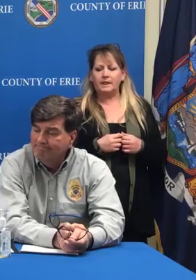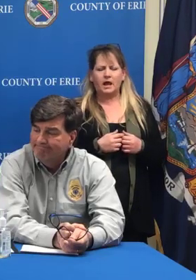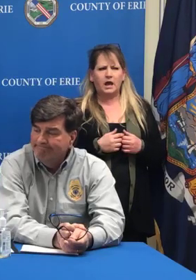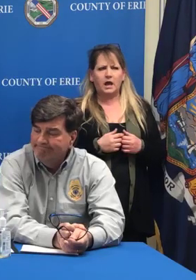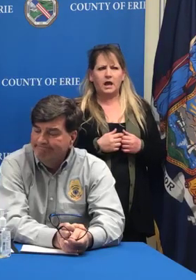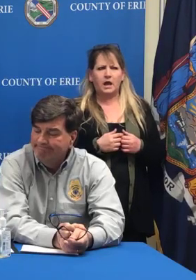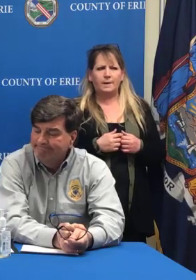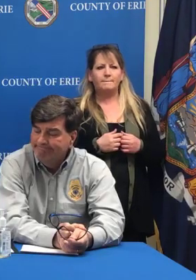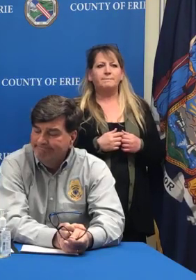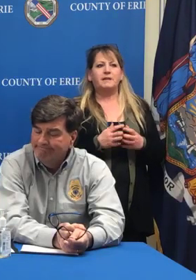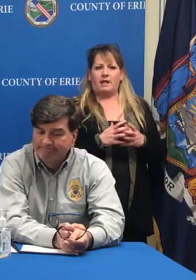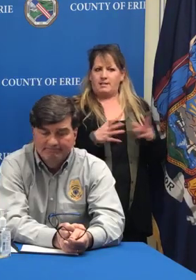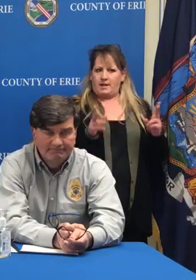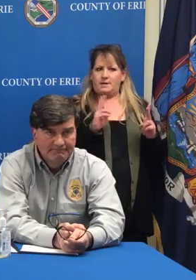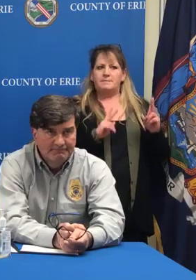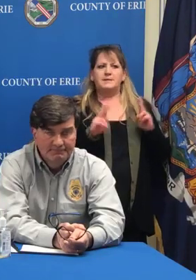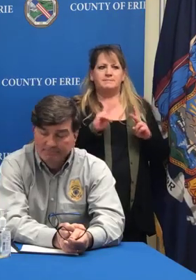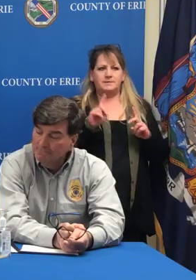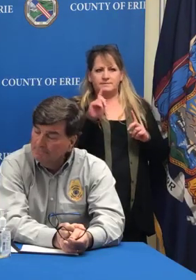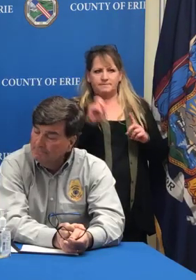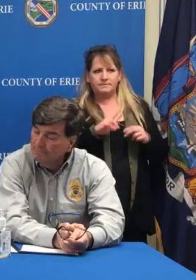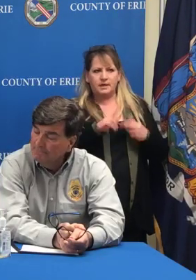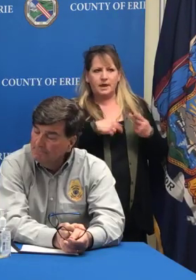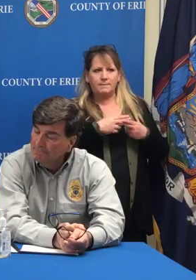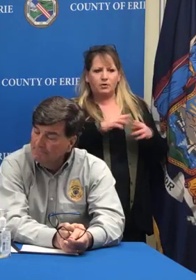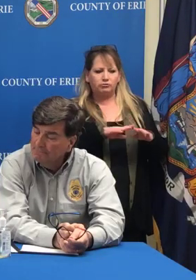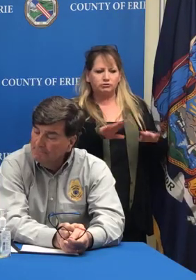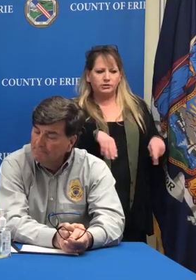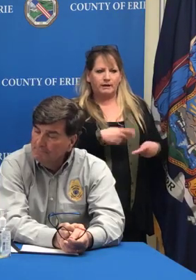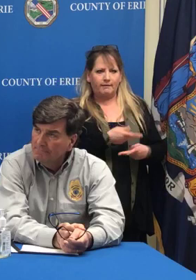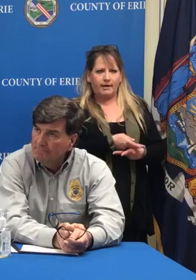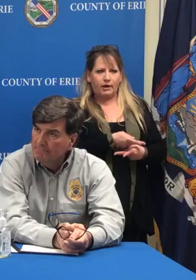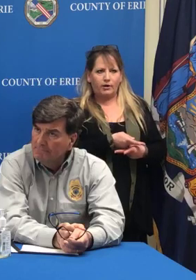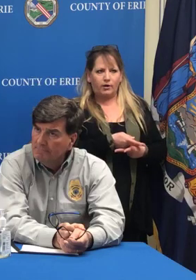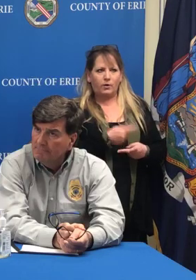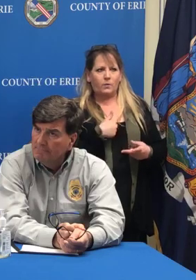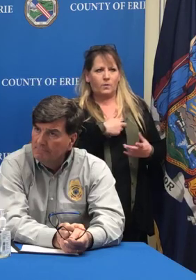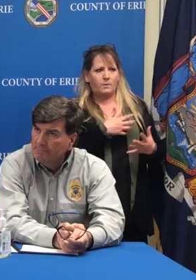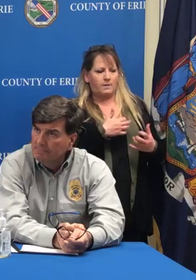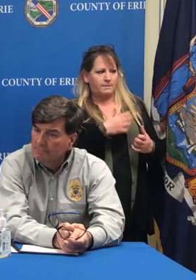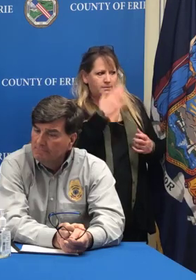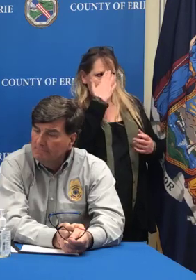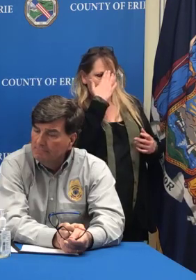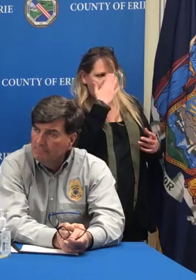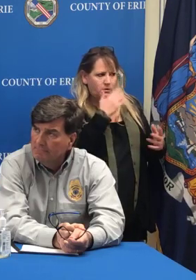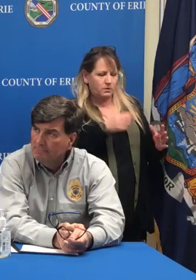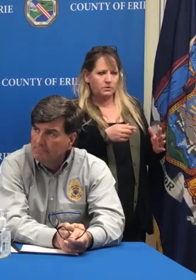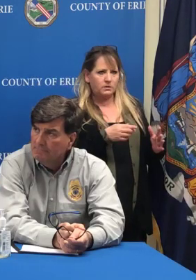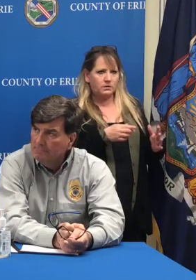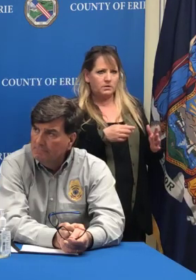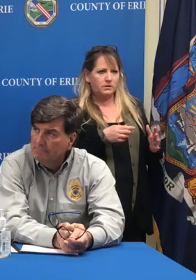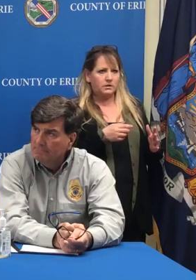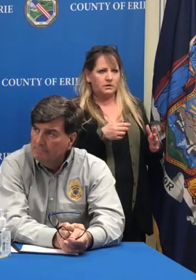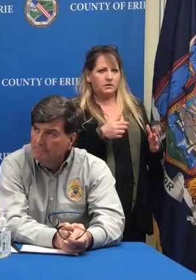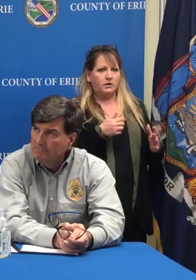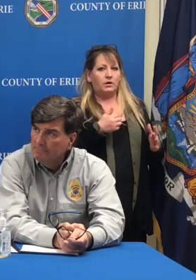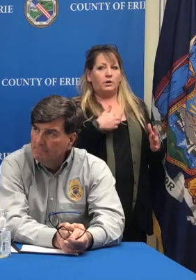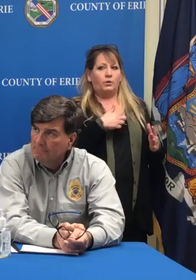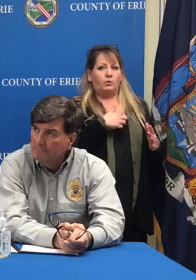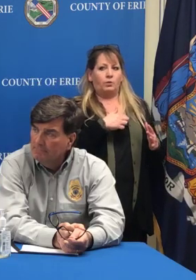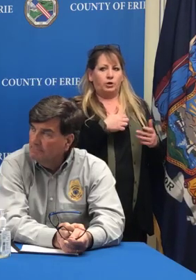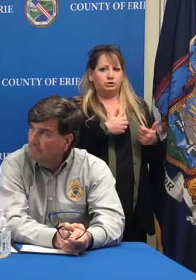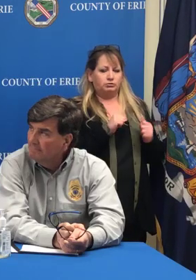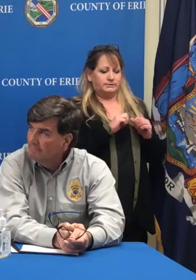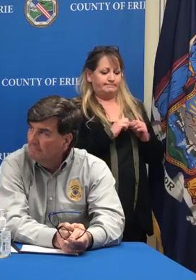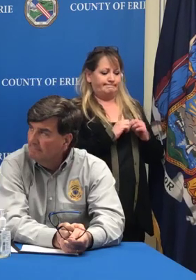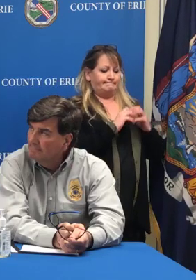A lot of people are asking questions about child care. And we want folks to understand that we are in the process of putting